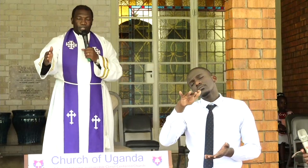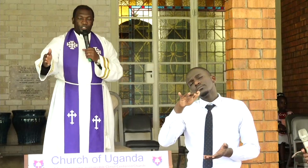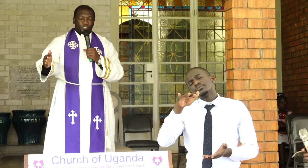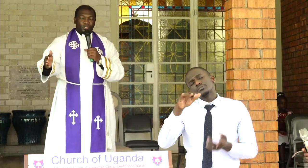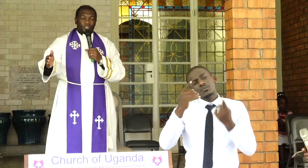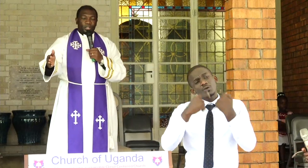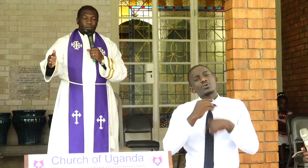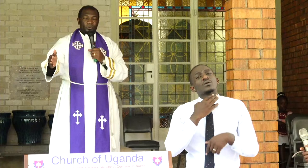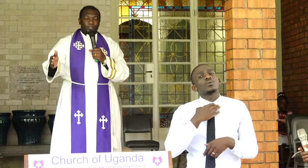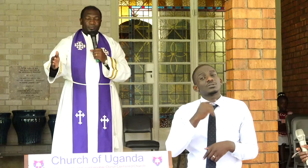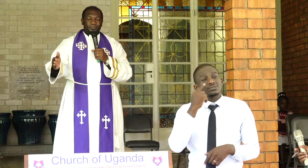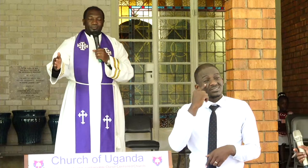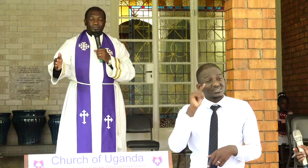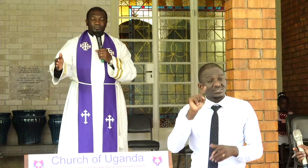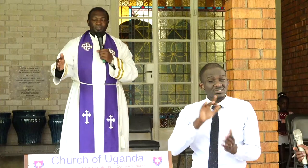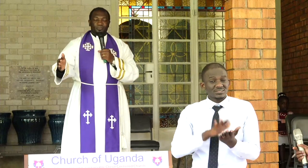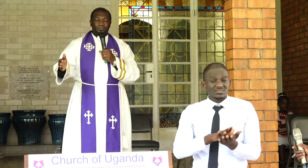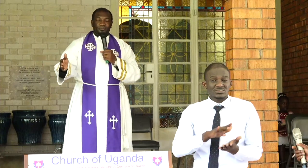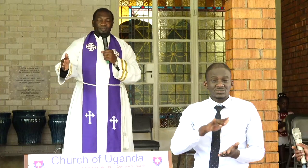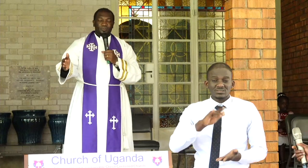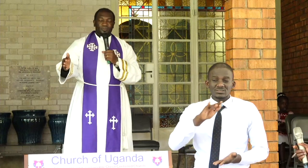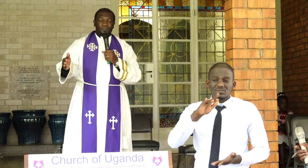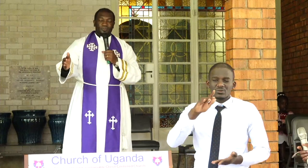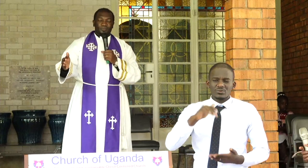We want to see your glory.